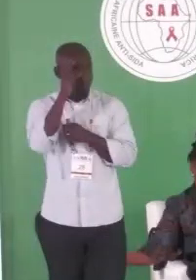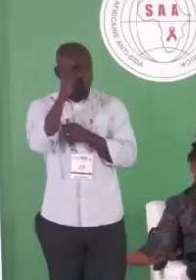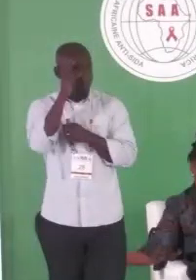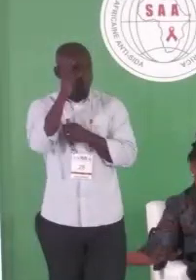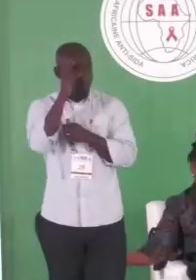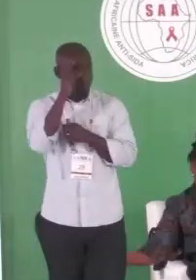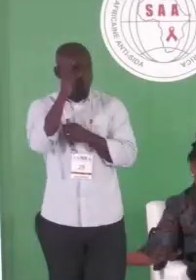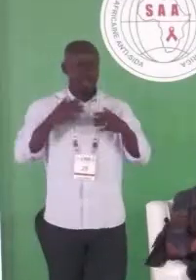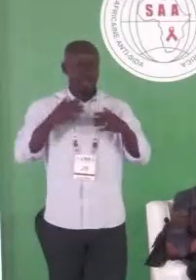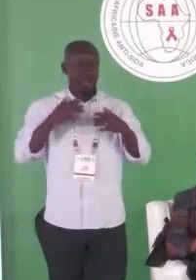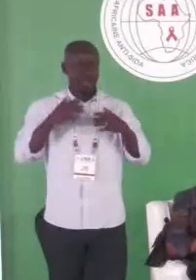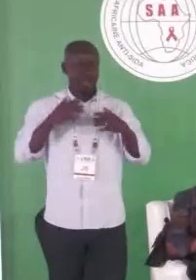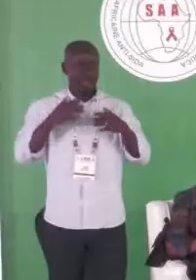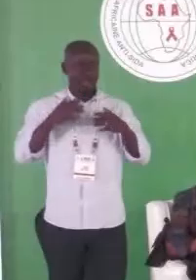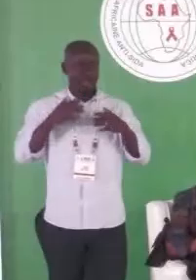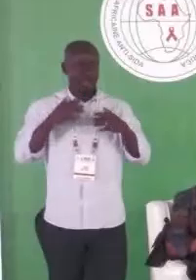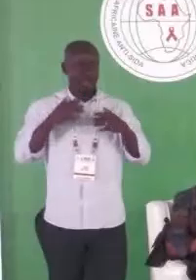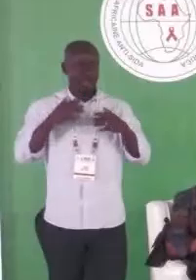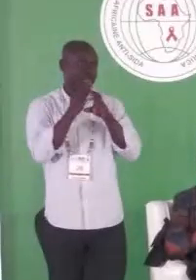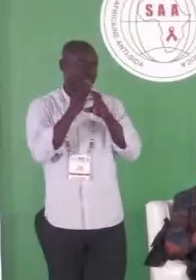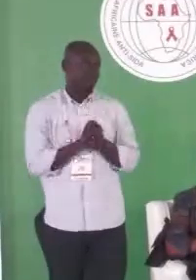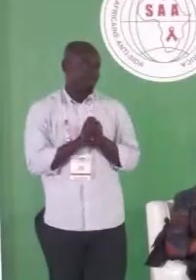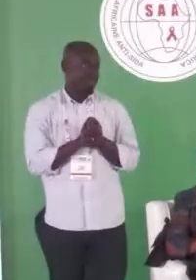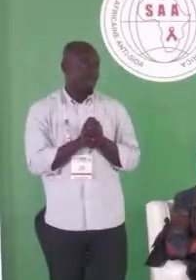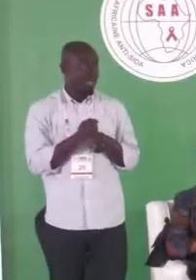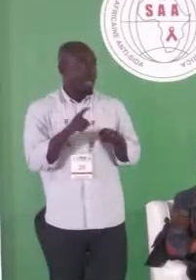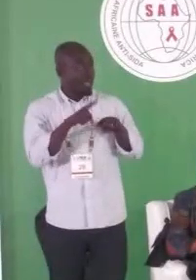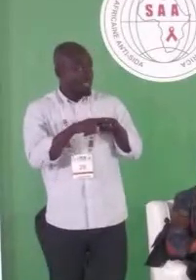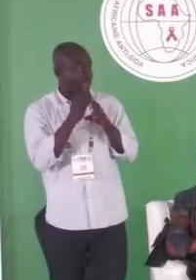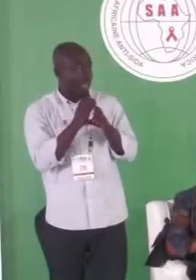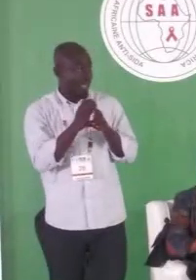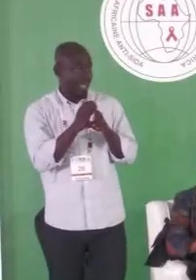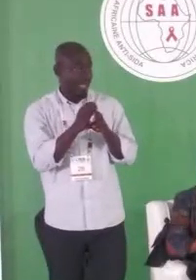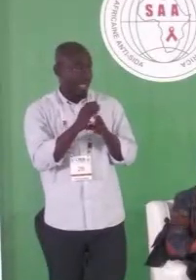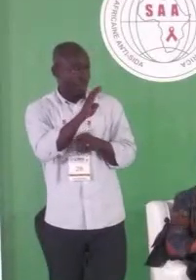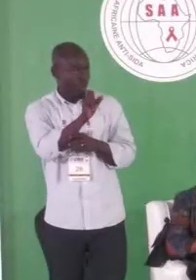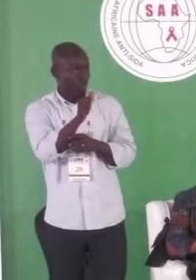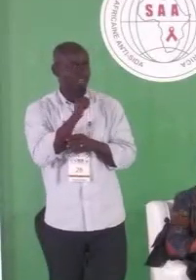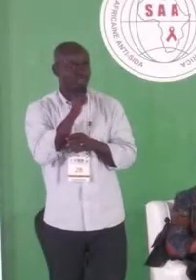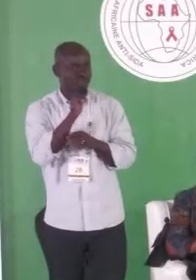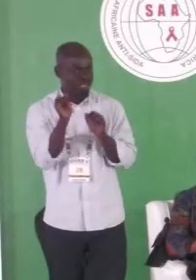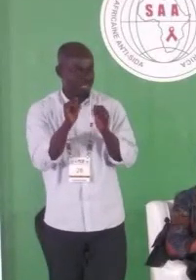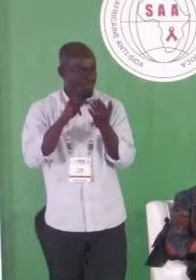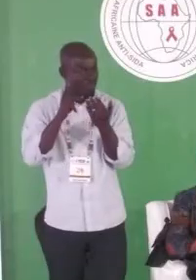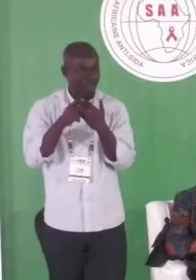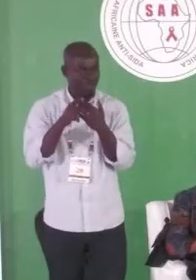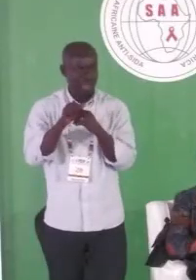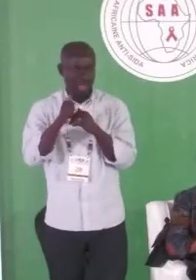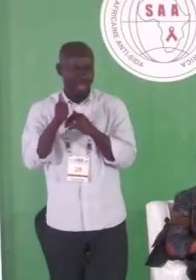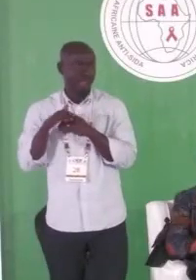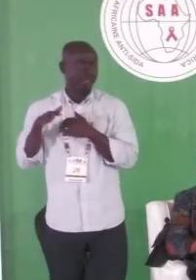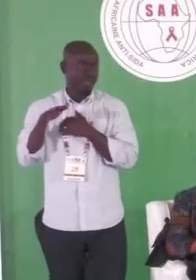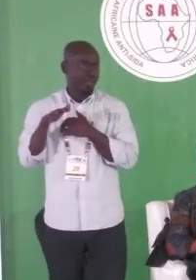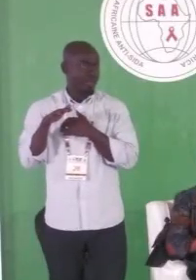towards HIV care. HIV care in Botswana is not like any other program in Botswana, and therefore